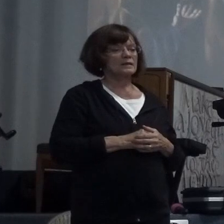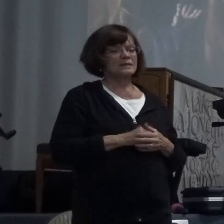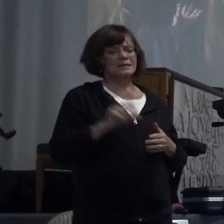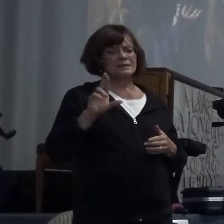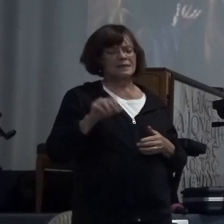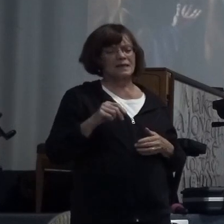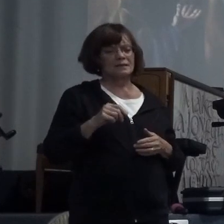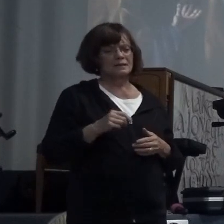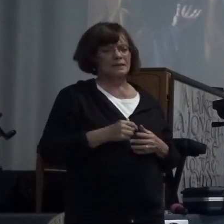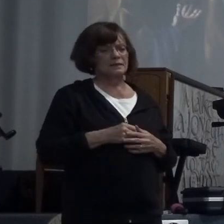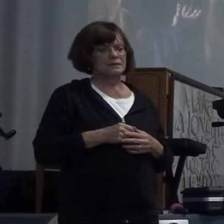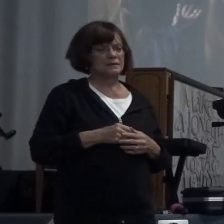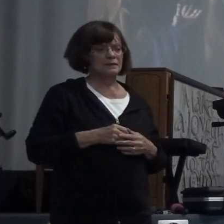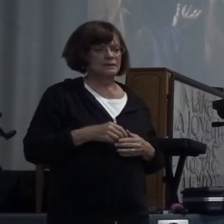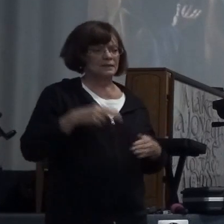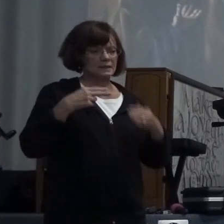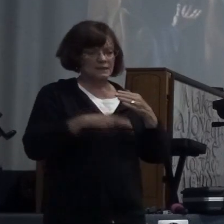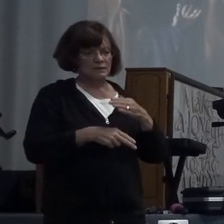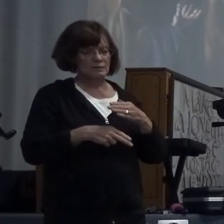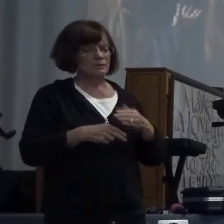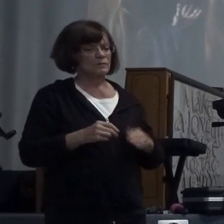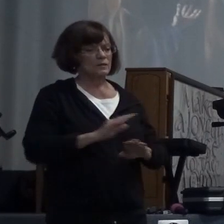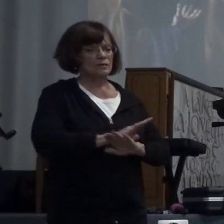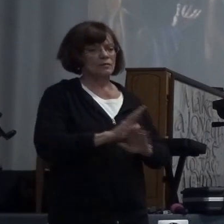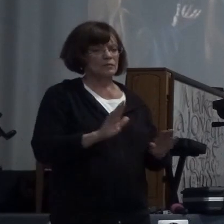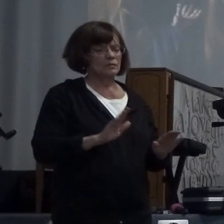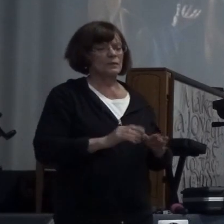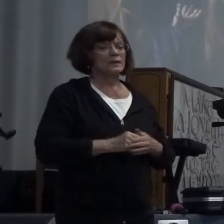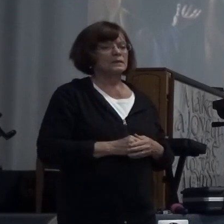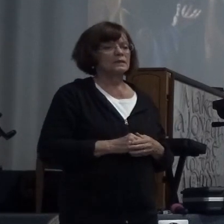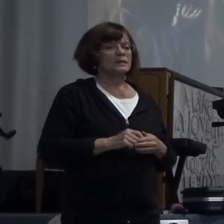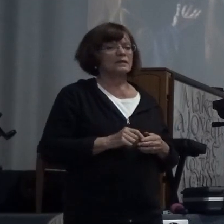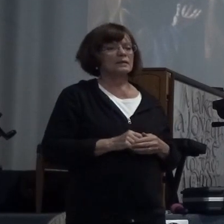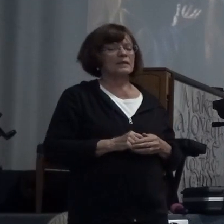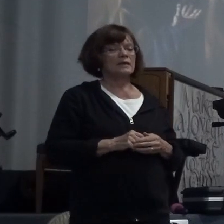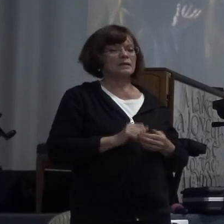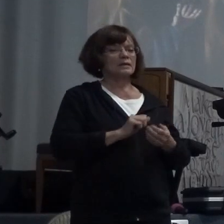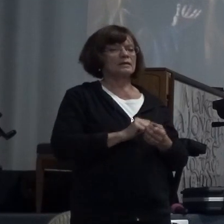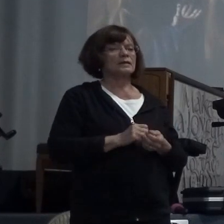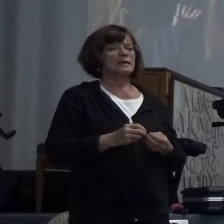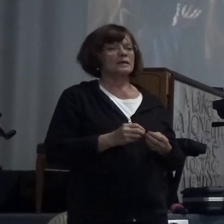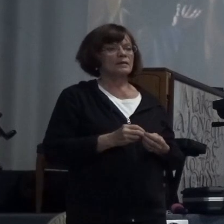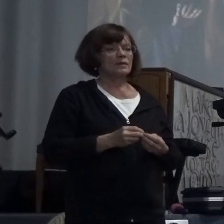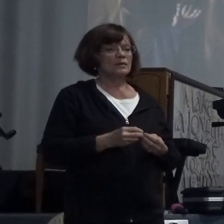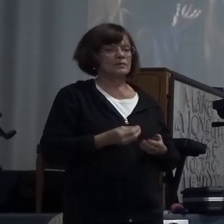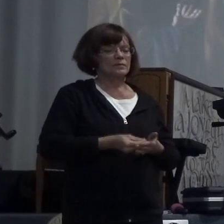don't want his blood on our hands. So they sold him off as a slave, and they wrote him off and